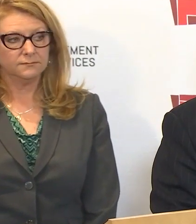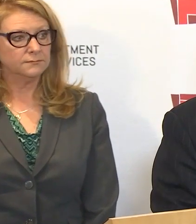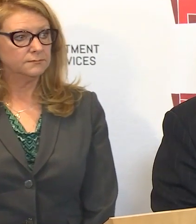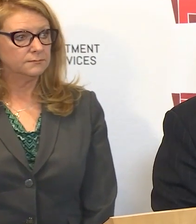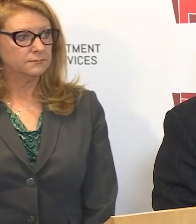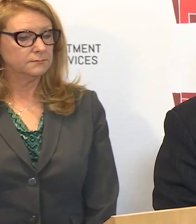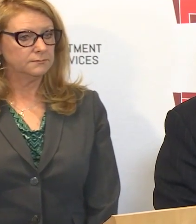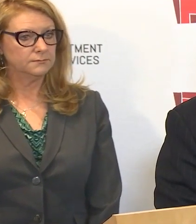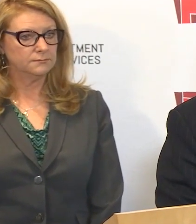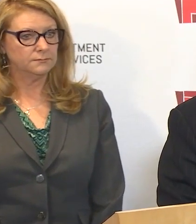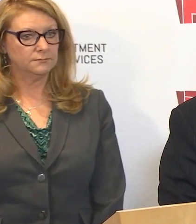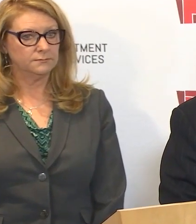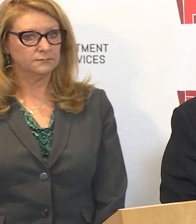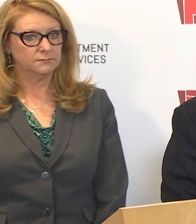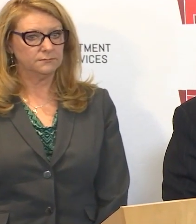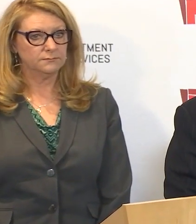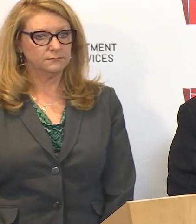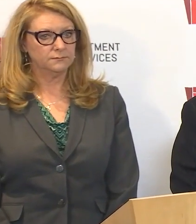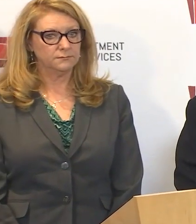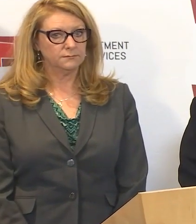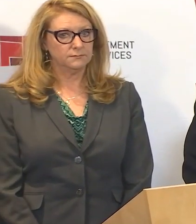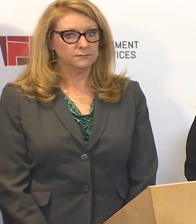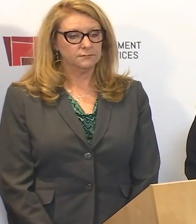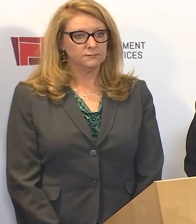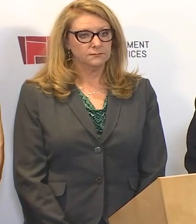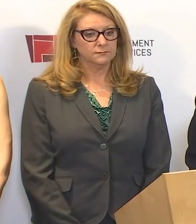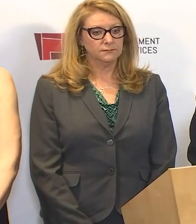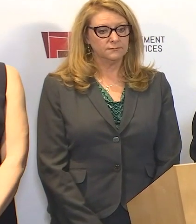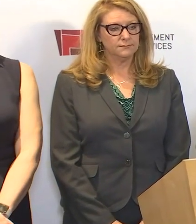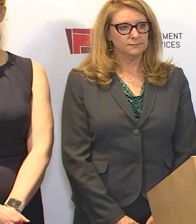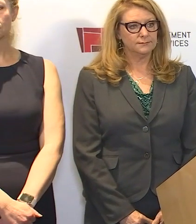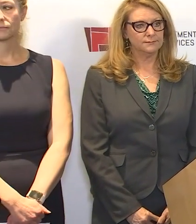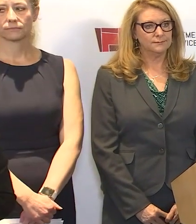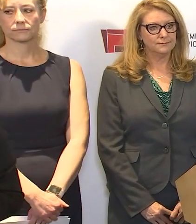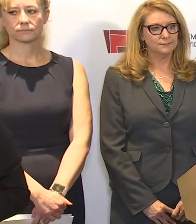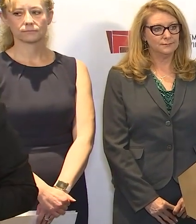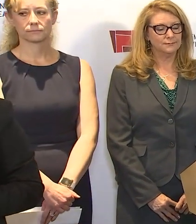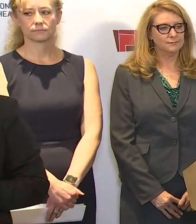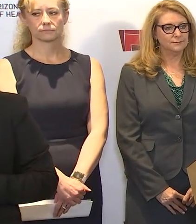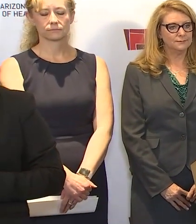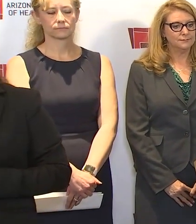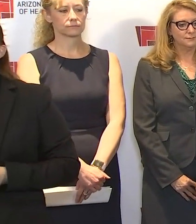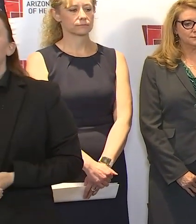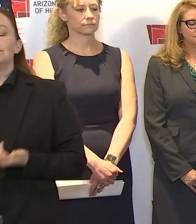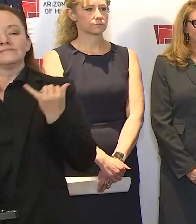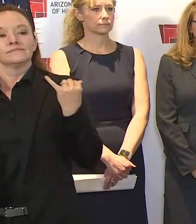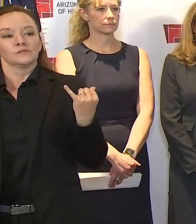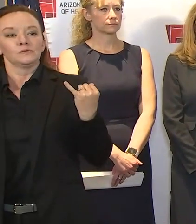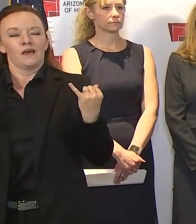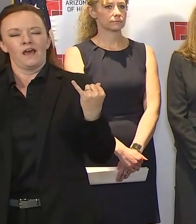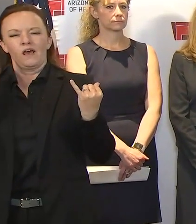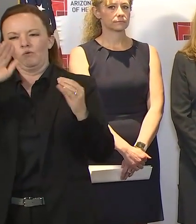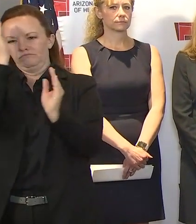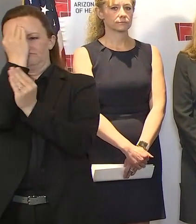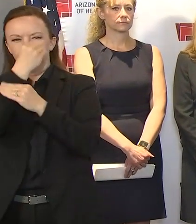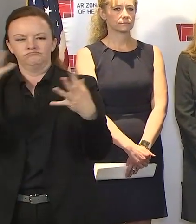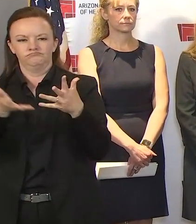Hello, everyone, and thank you for joining us this afternoon. I want to provide you today with the latest